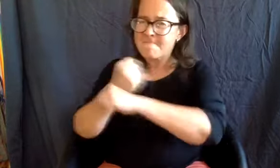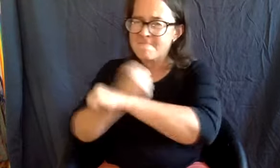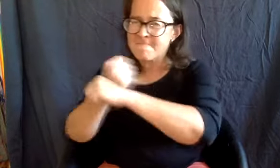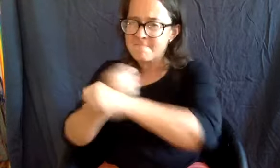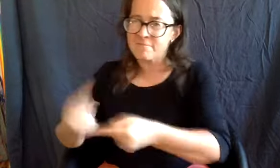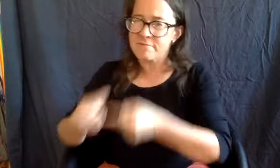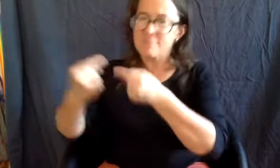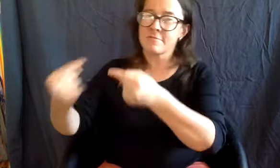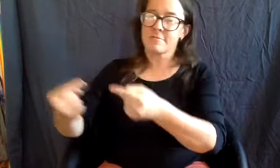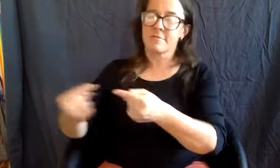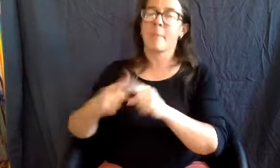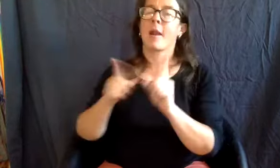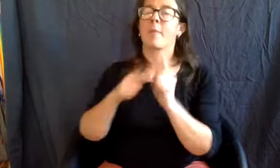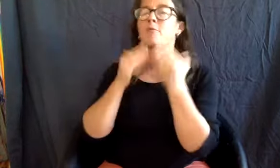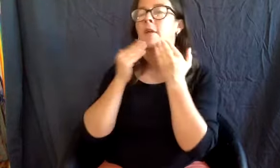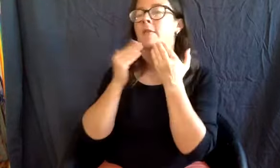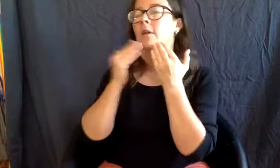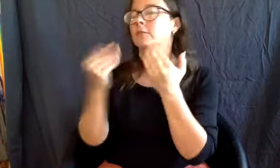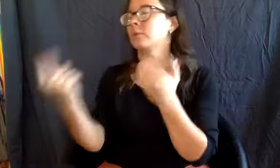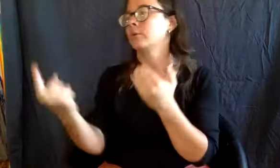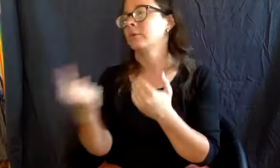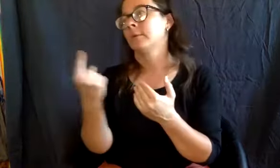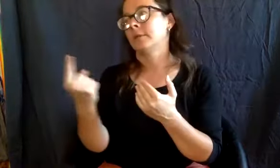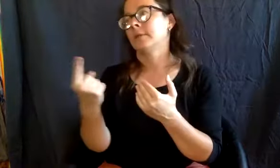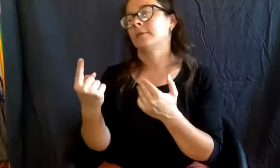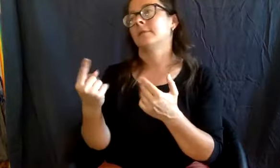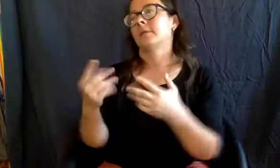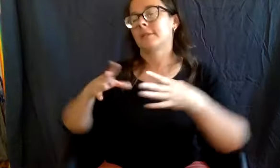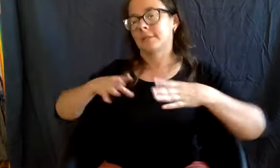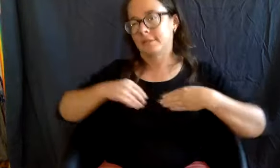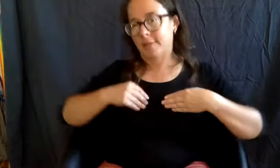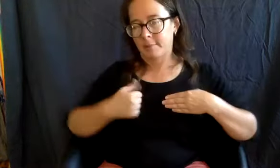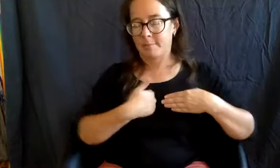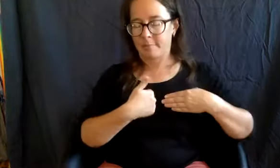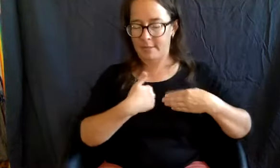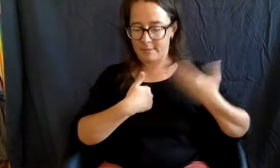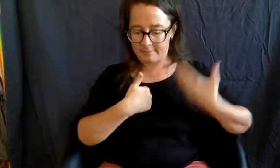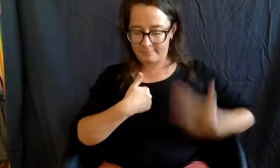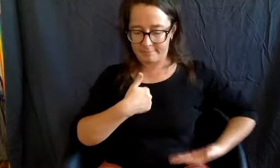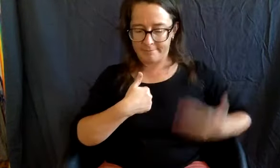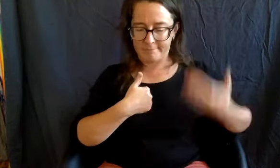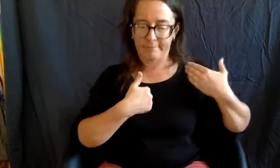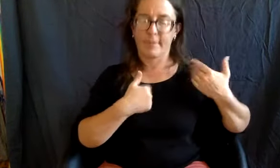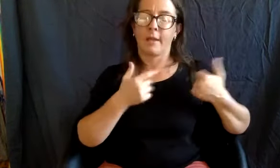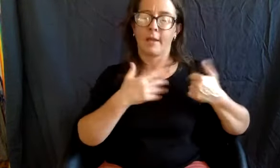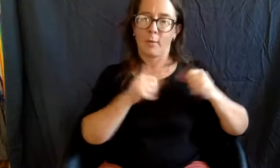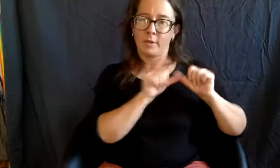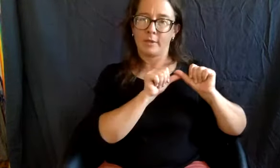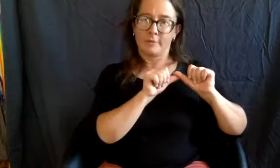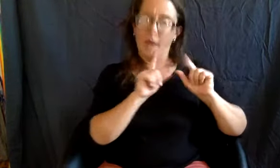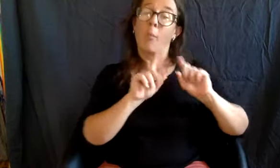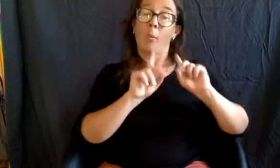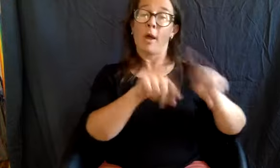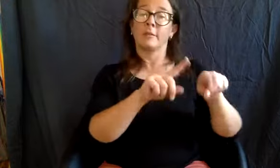me. They never said anything about what was going on. No one ever gave me a hard time about it. And it's that acceptance in this program that means everything